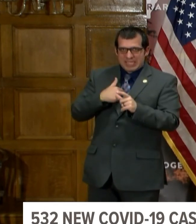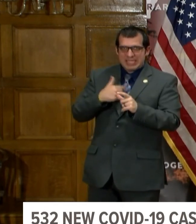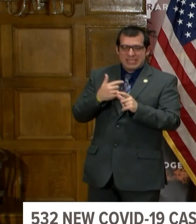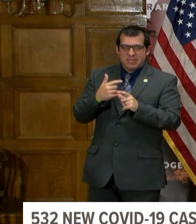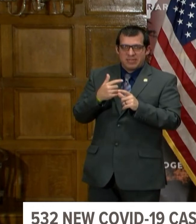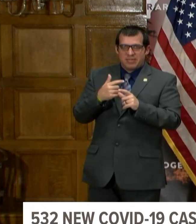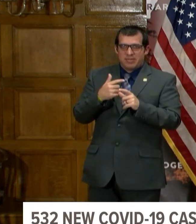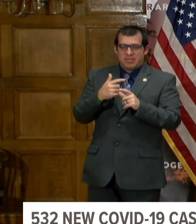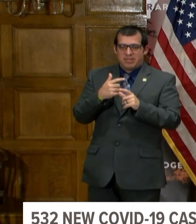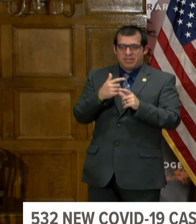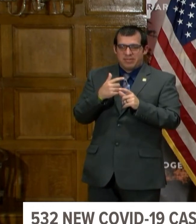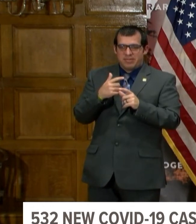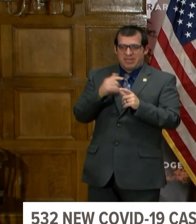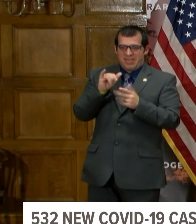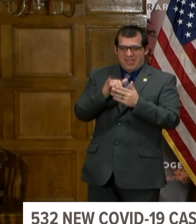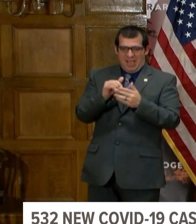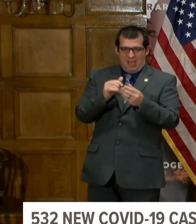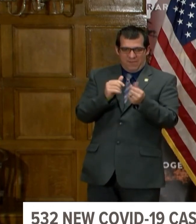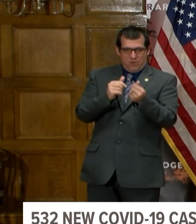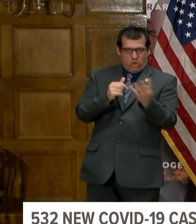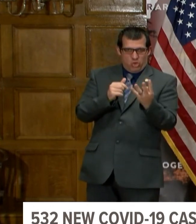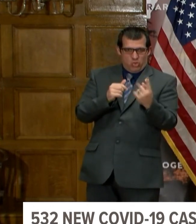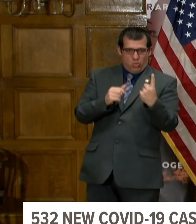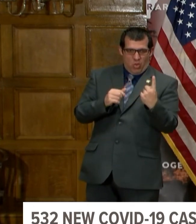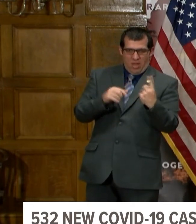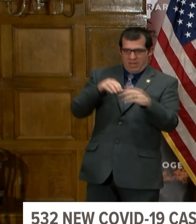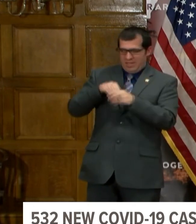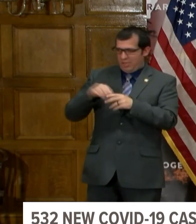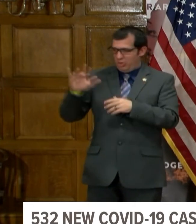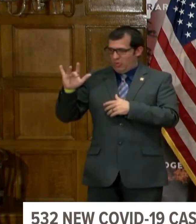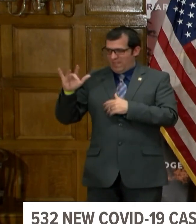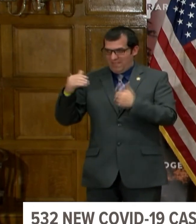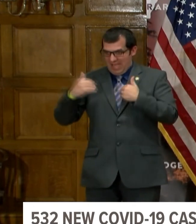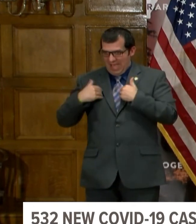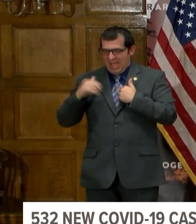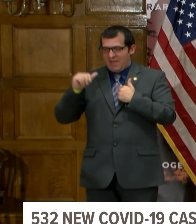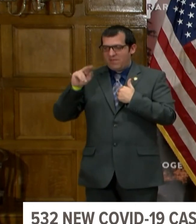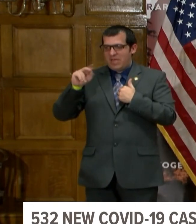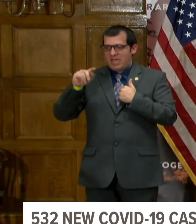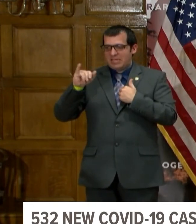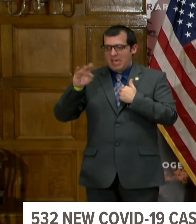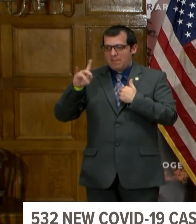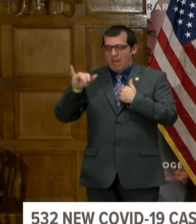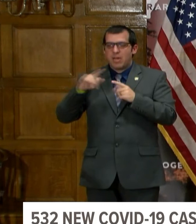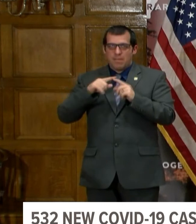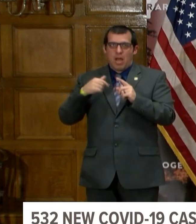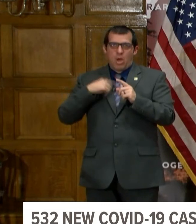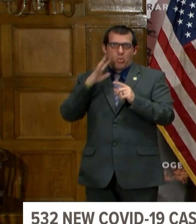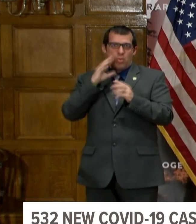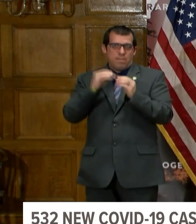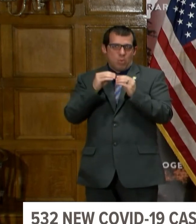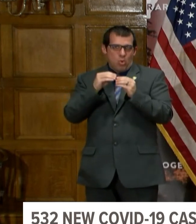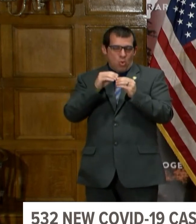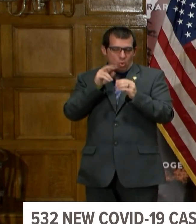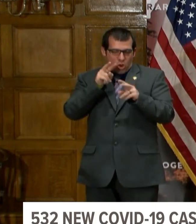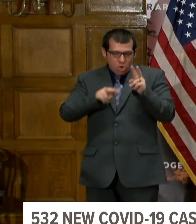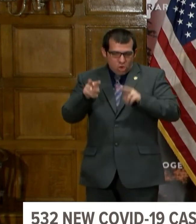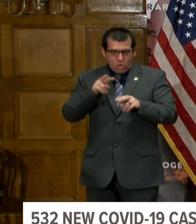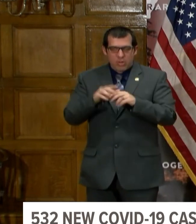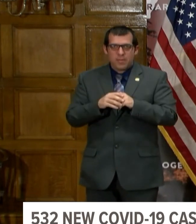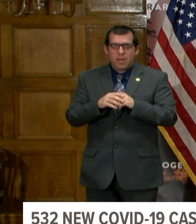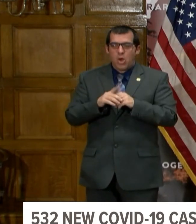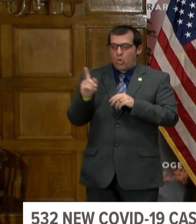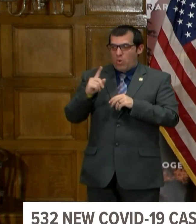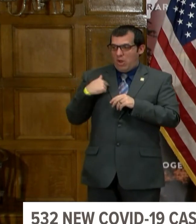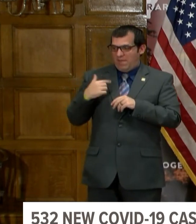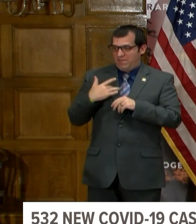that few in some ways that has antibodies, but I'll take a more careful look at that. But in terms of where we are